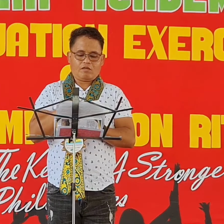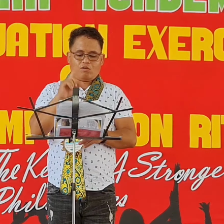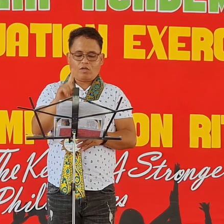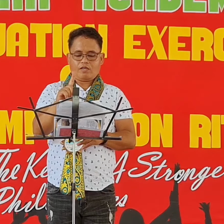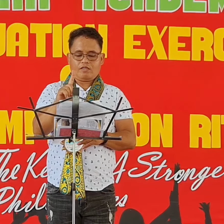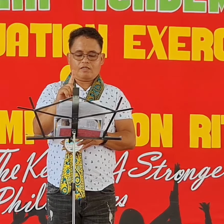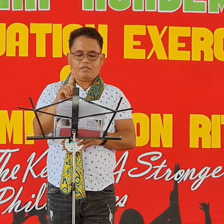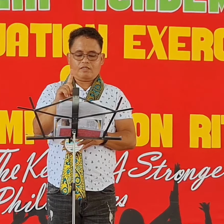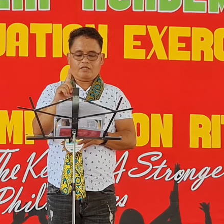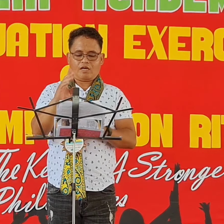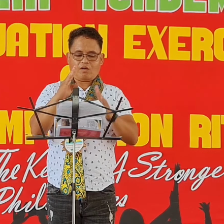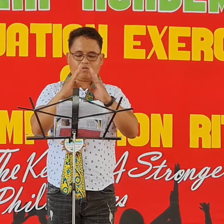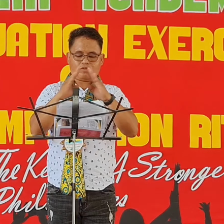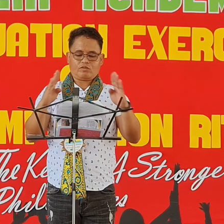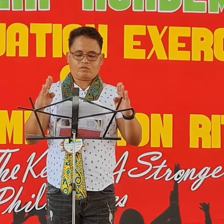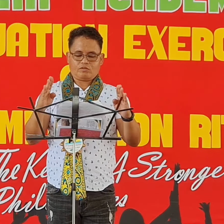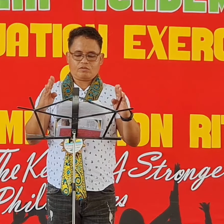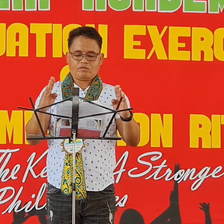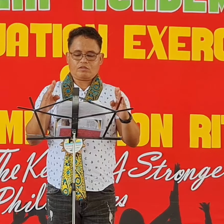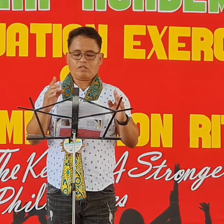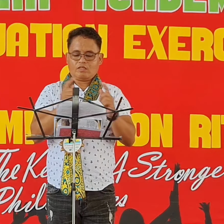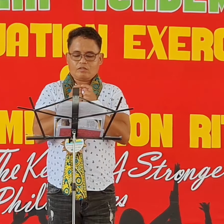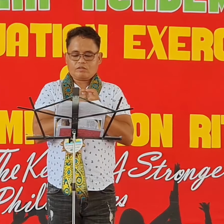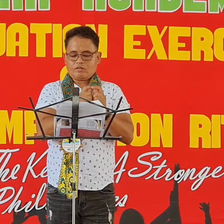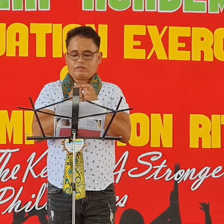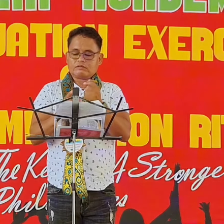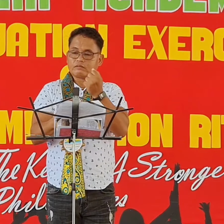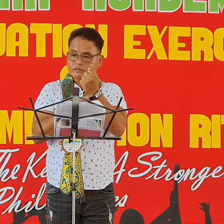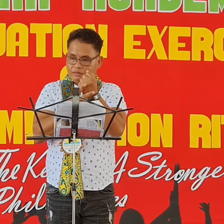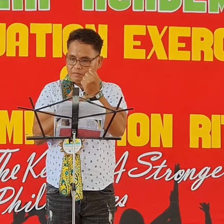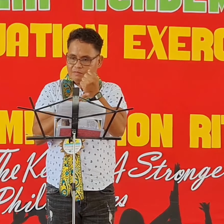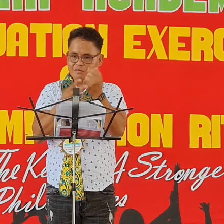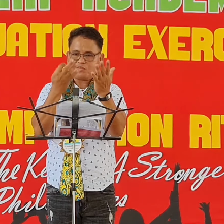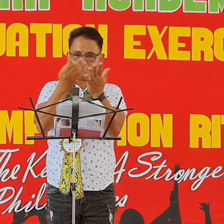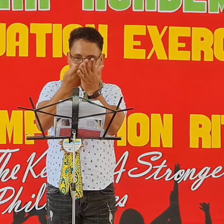And we stayed in one boarding house together. To save money.